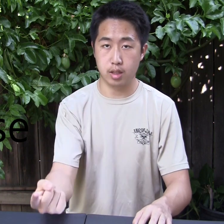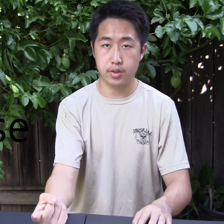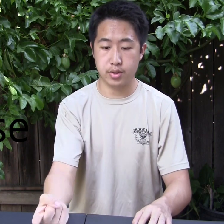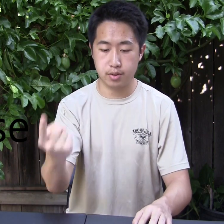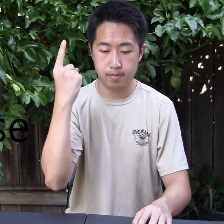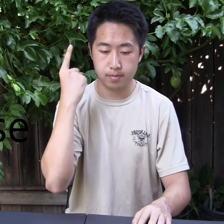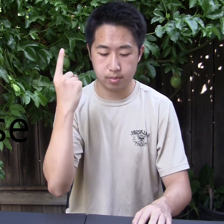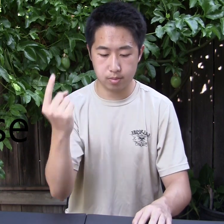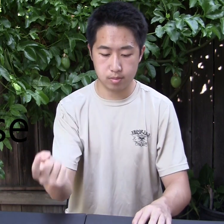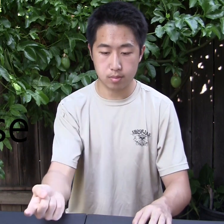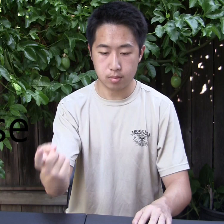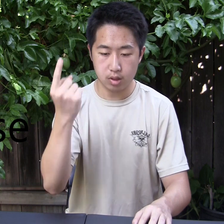this.